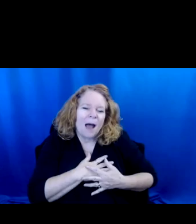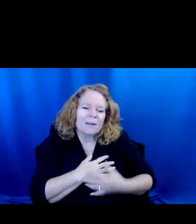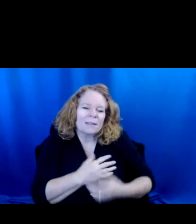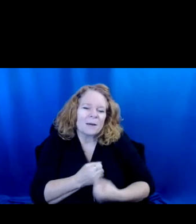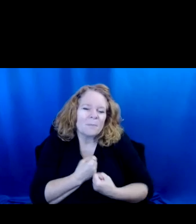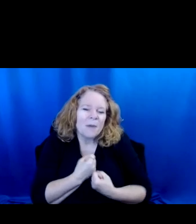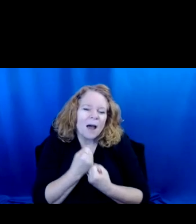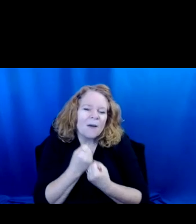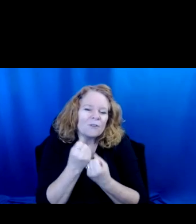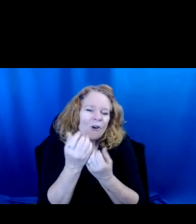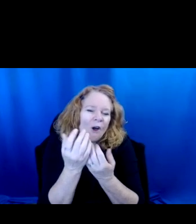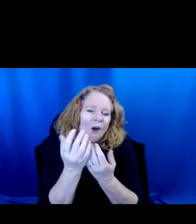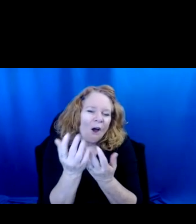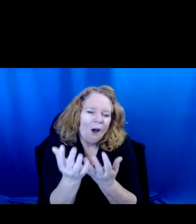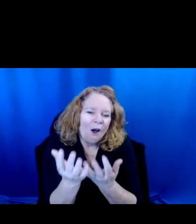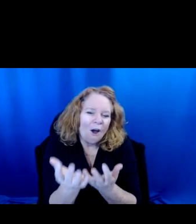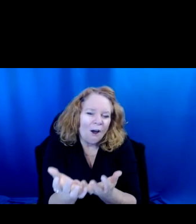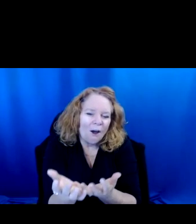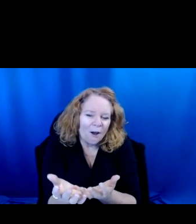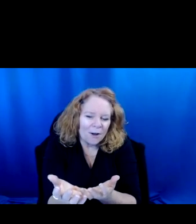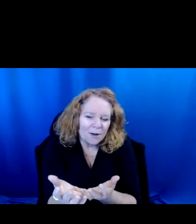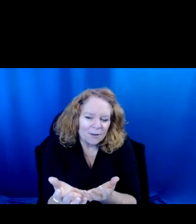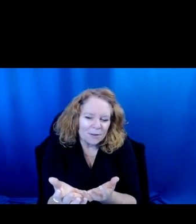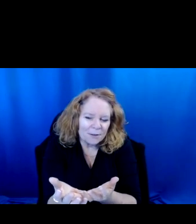your heart.